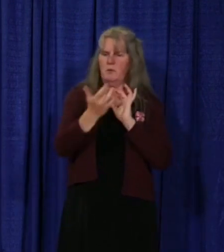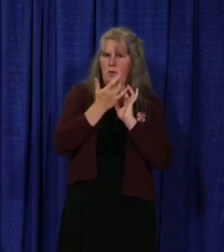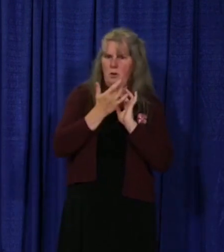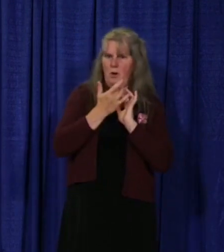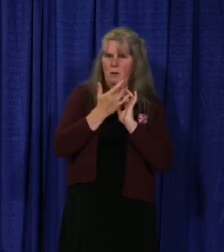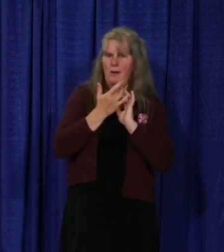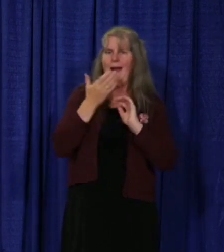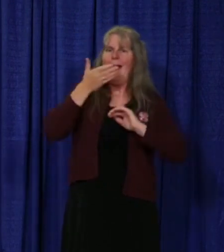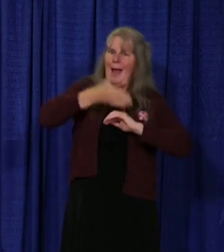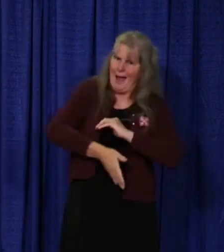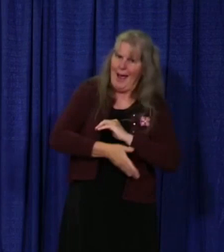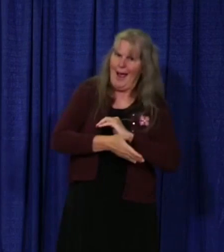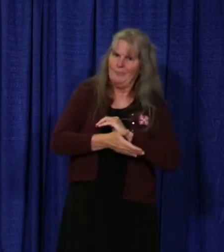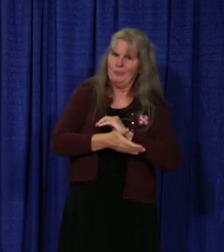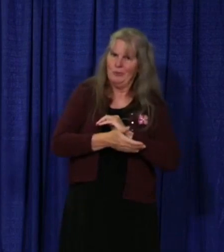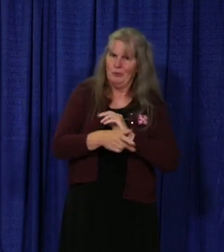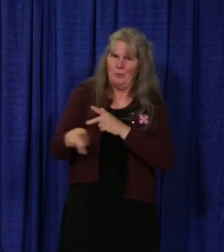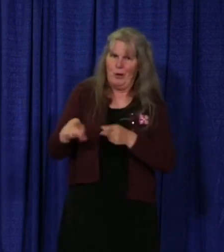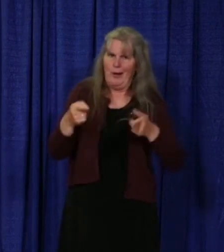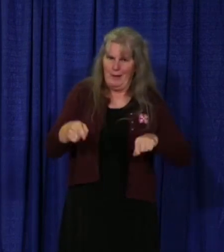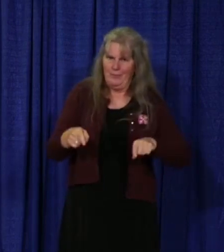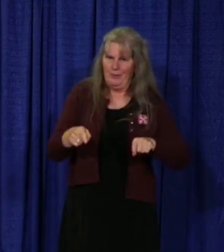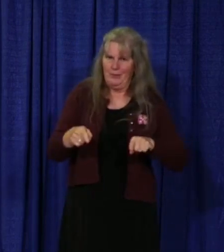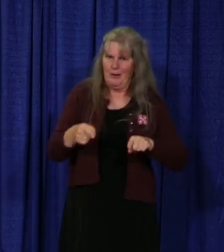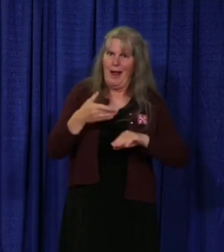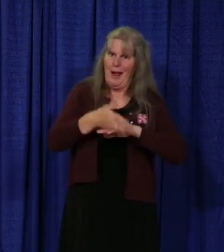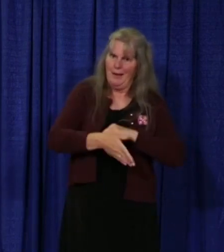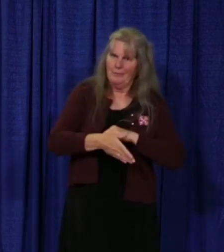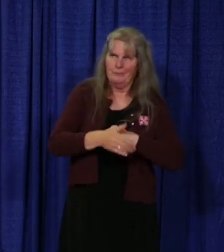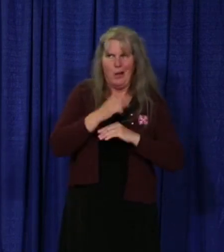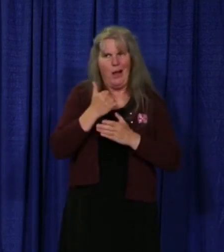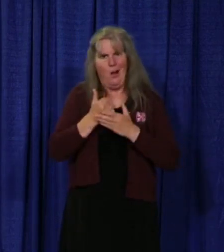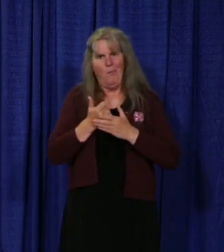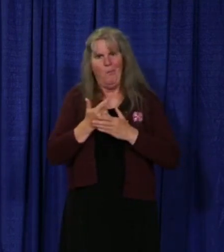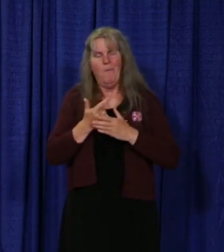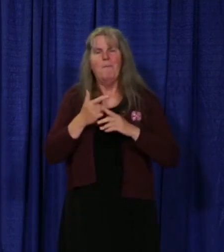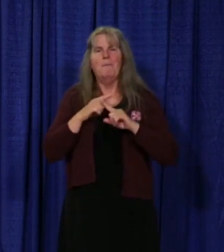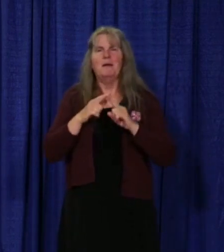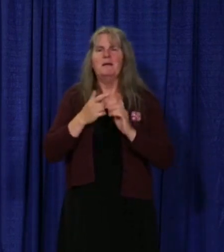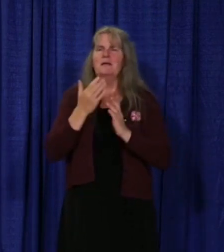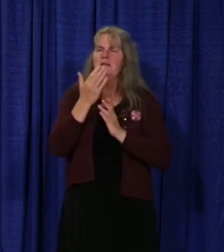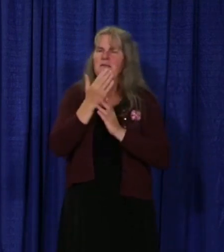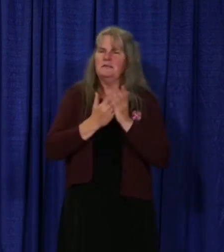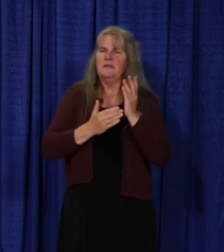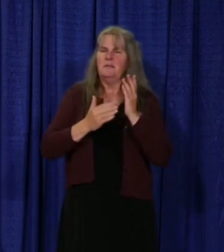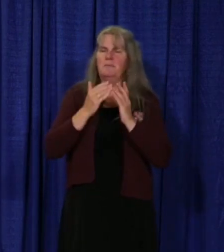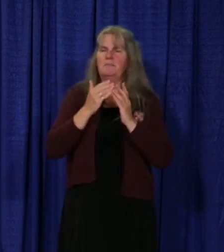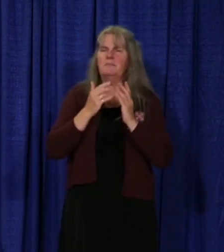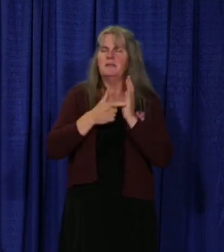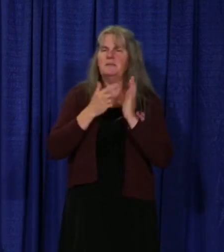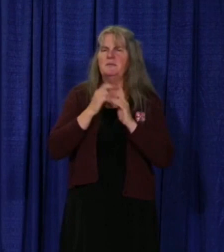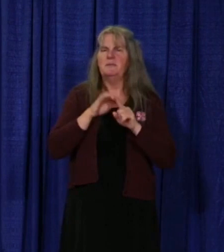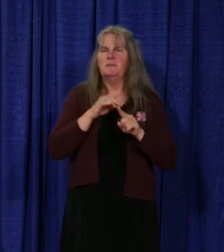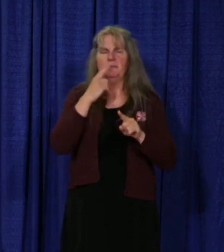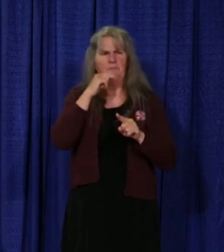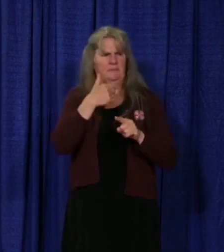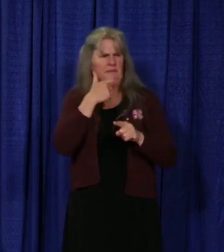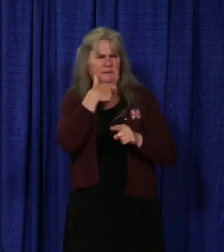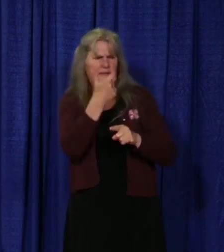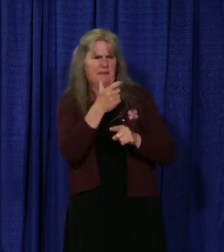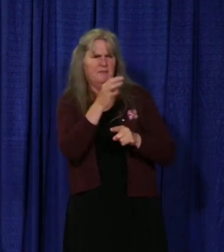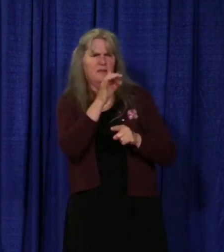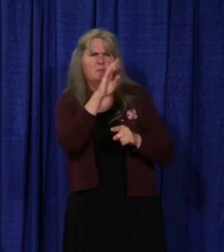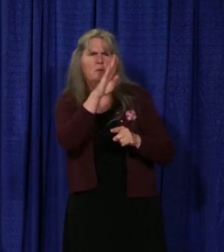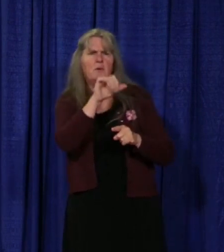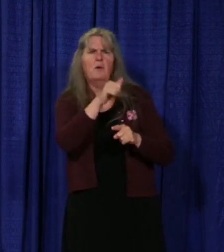the fact as well, which is not as helpful. What we do see is a lot of people pointing to social media and saying, "Look, we just saw in this